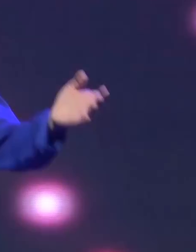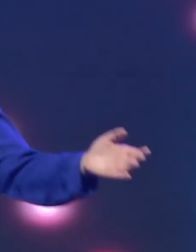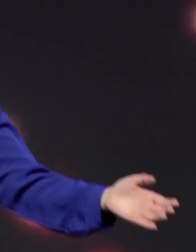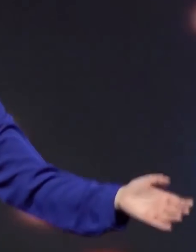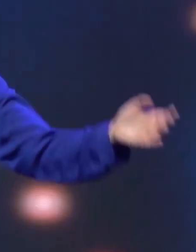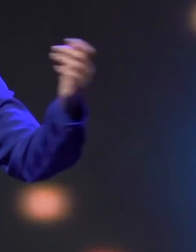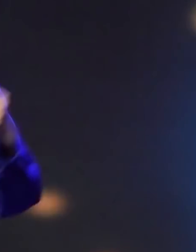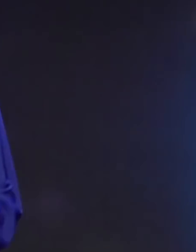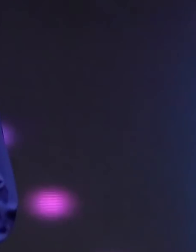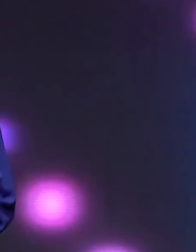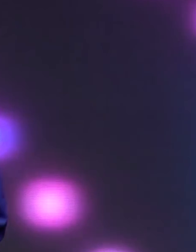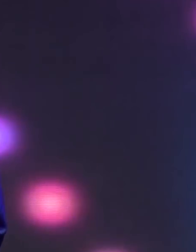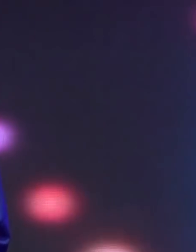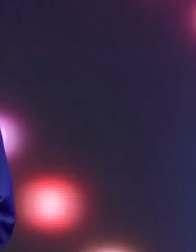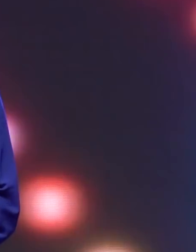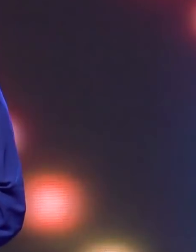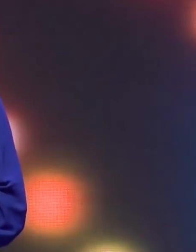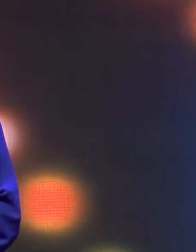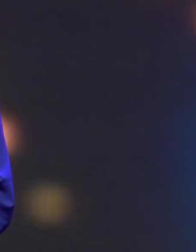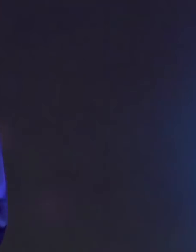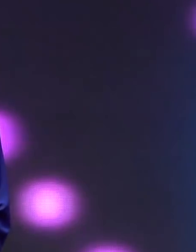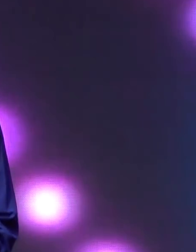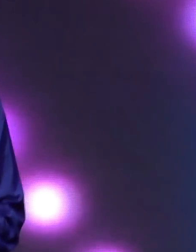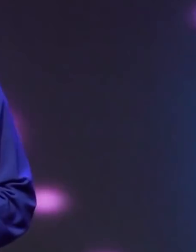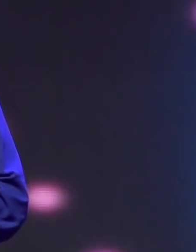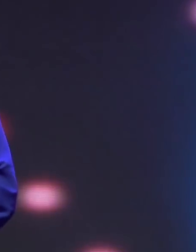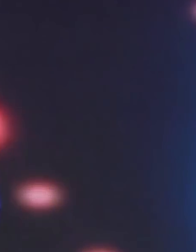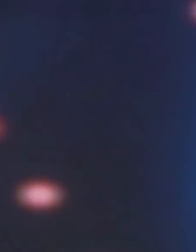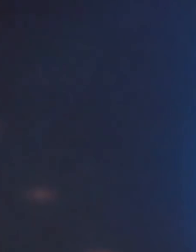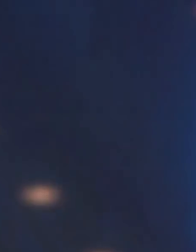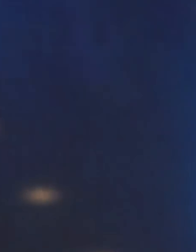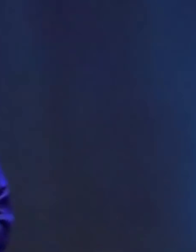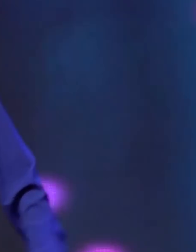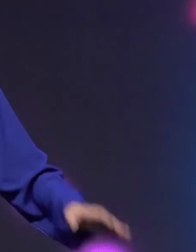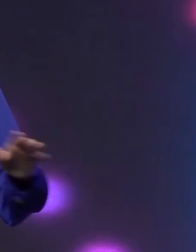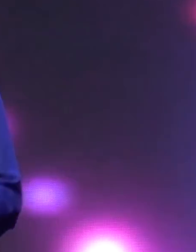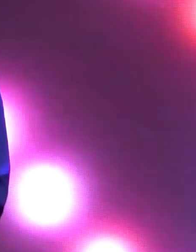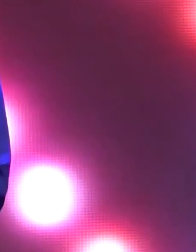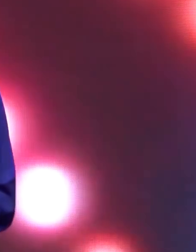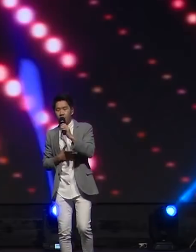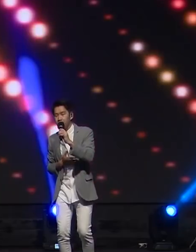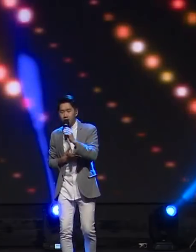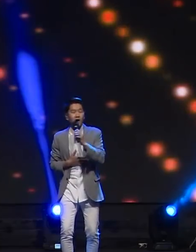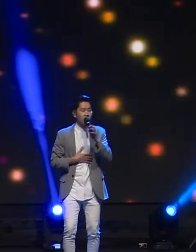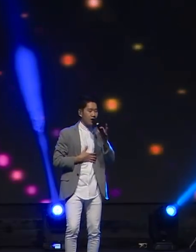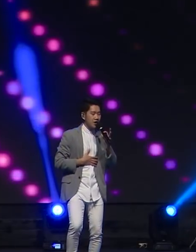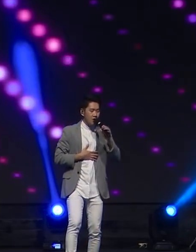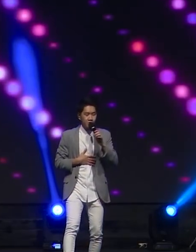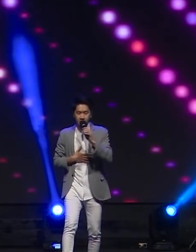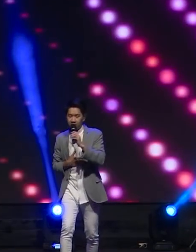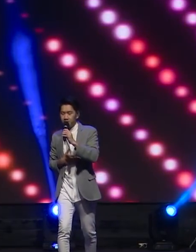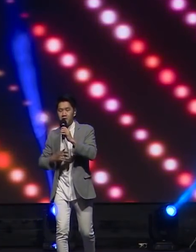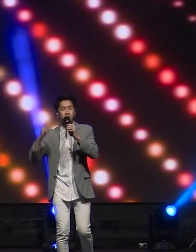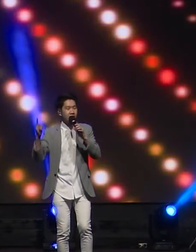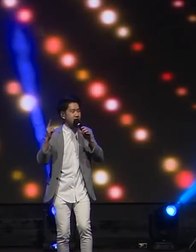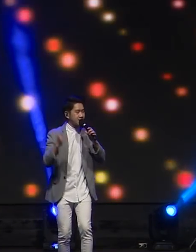pure, it colors my life. Hey! You cast out all fear from my heart.